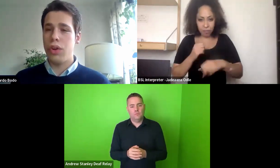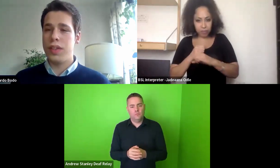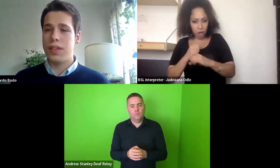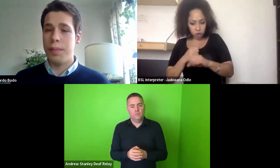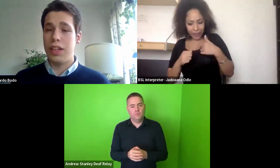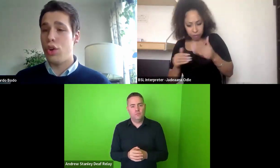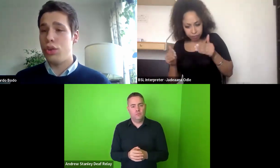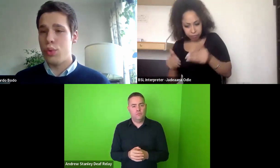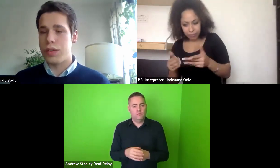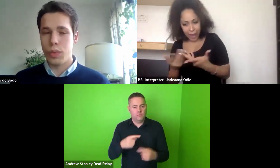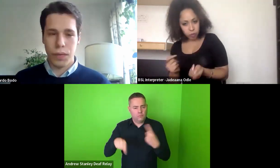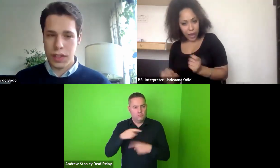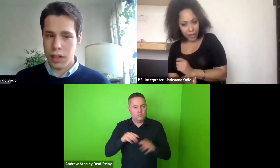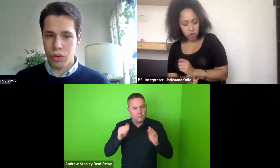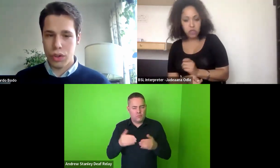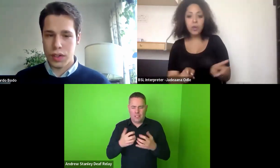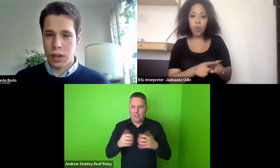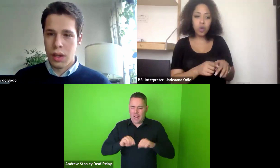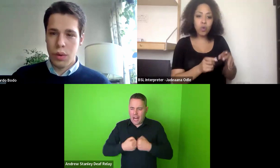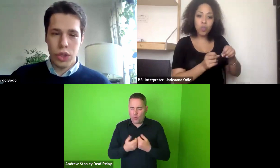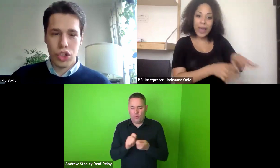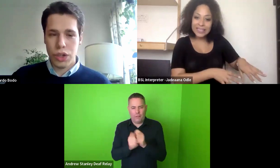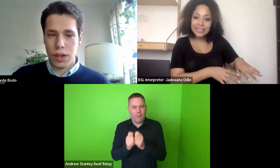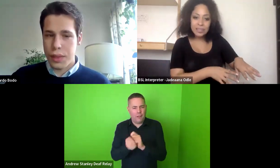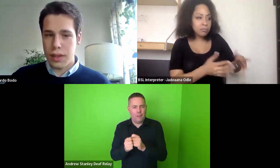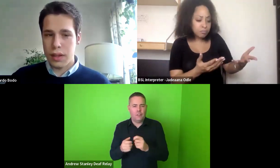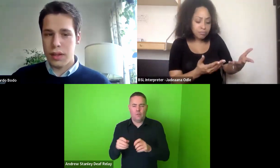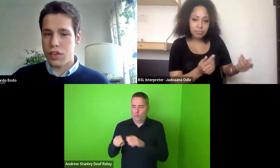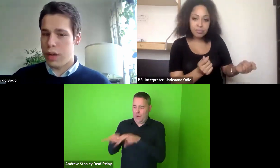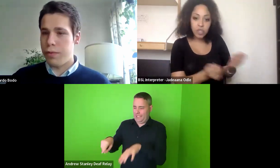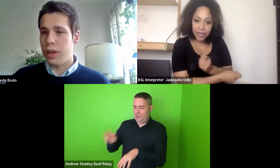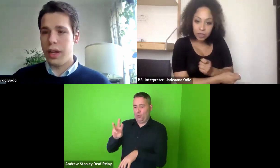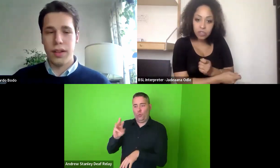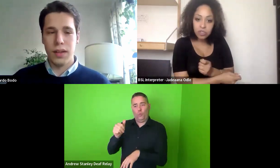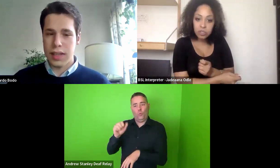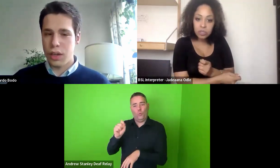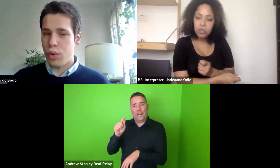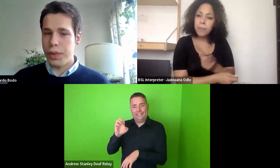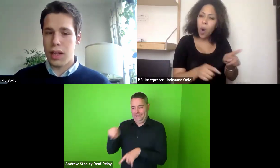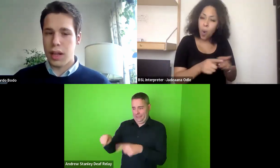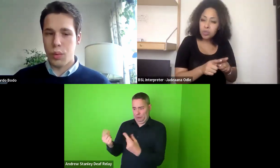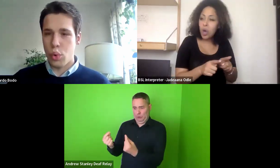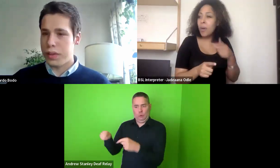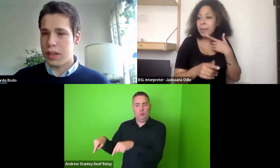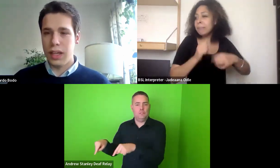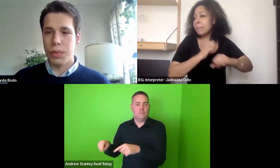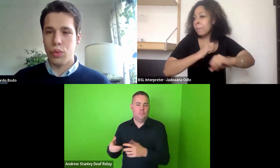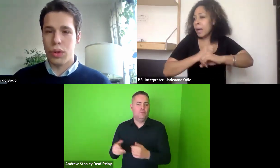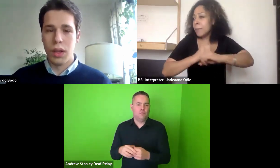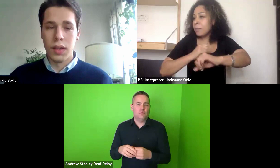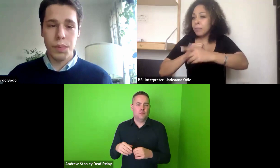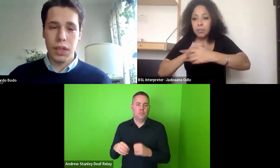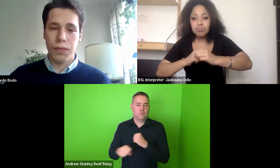our electronics, but they don't use most of these electronics, which I think it's shameful. And as a European, I won't